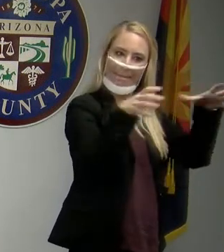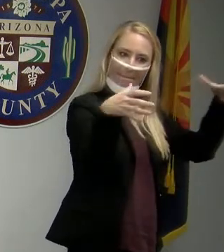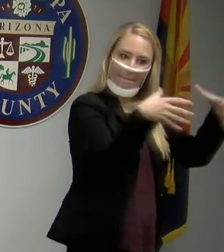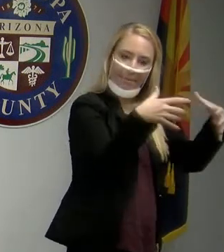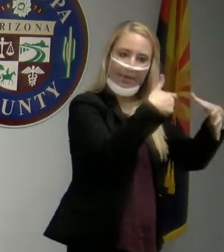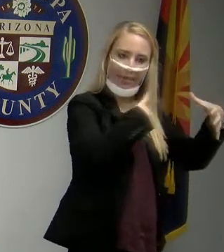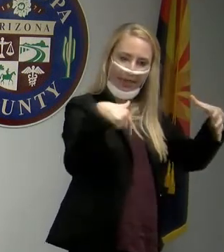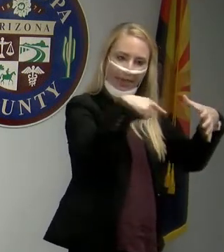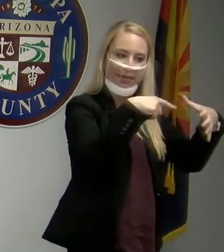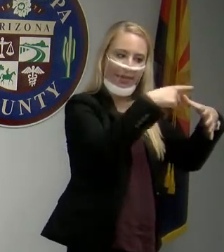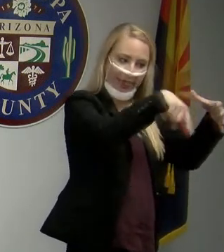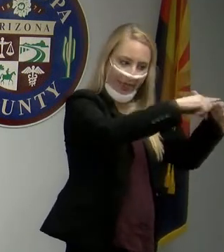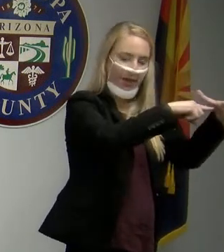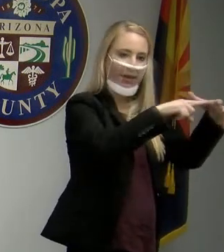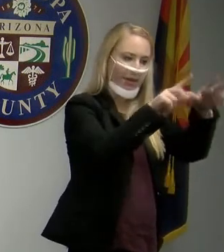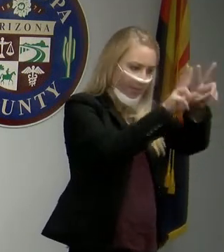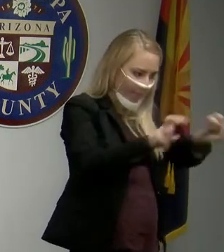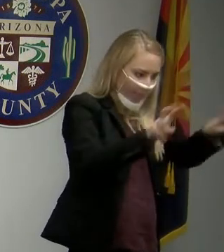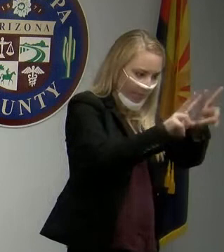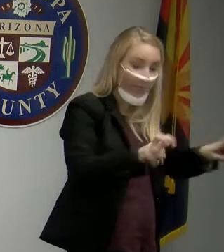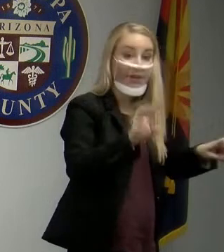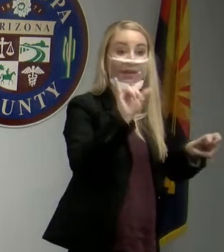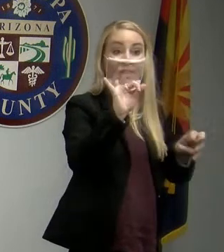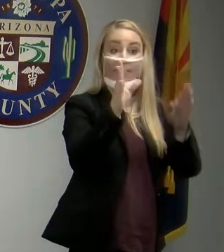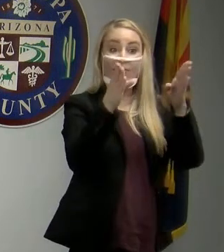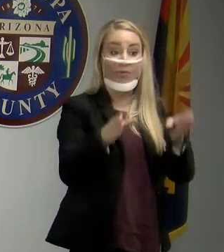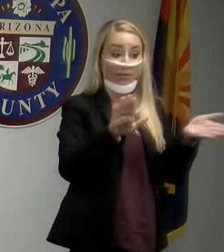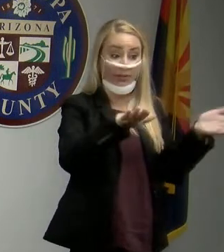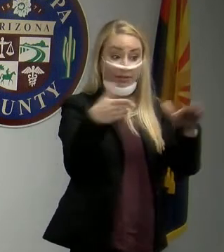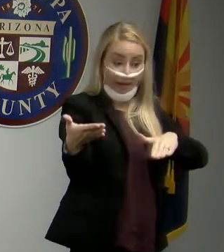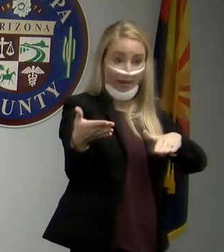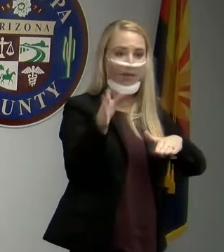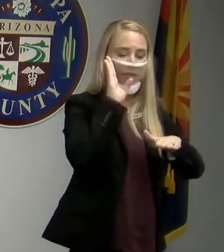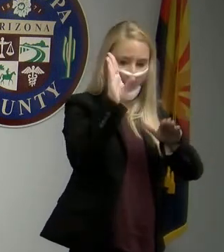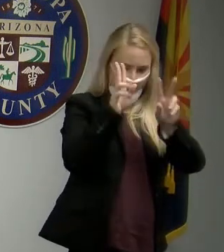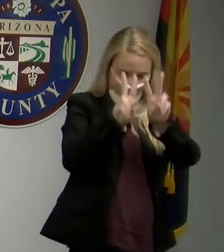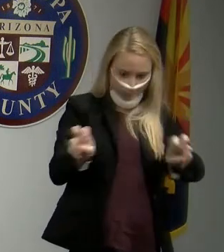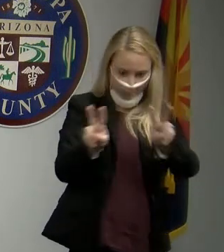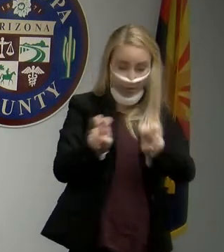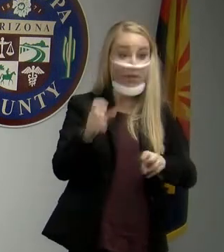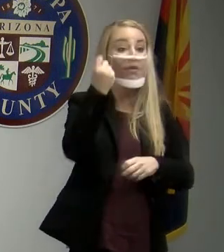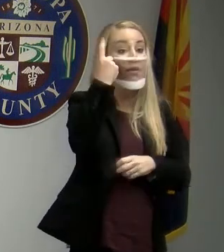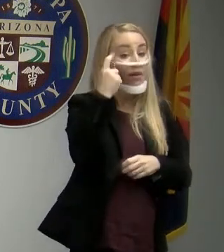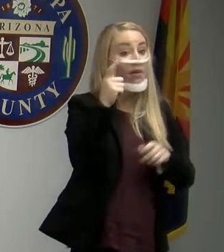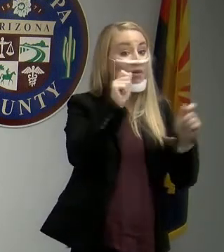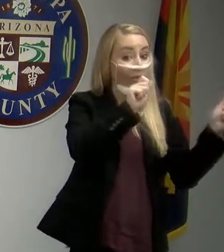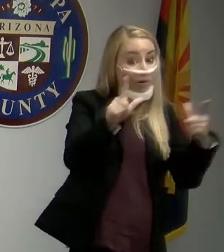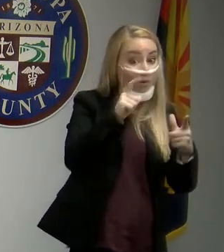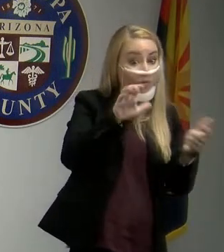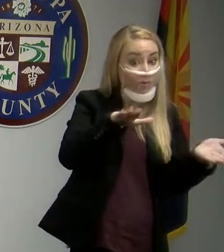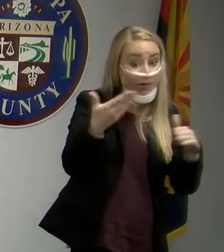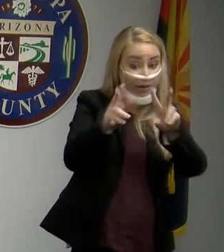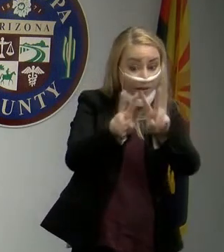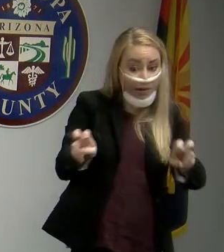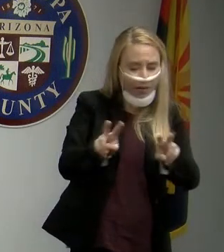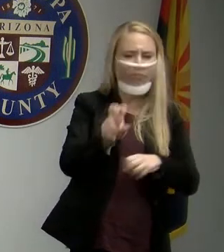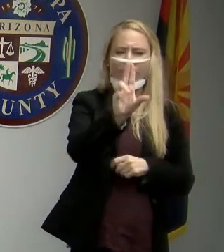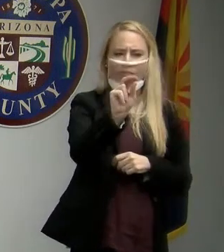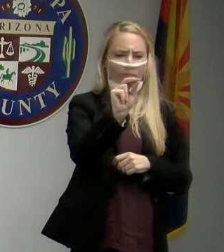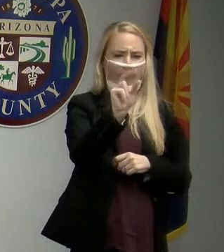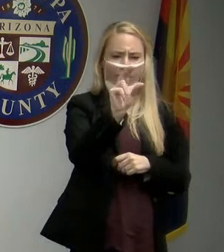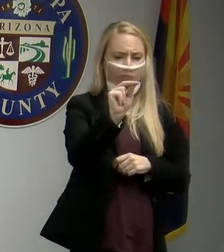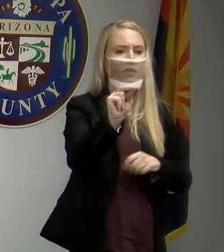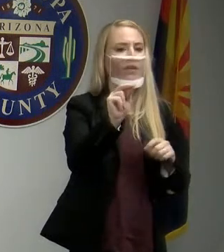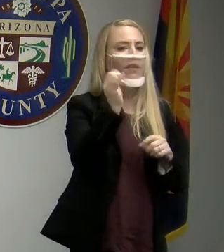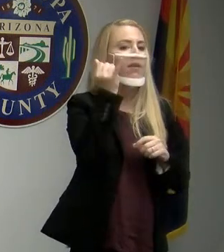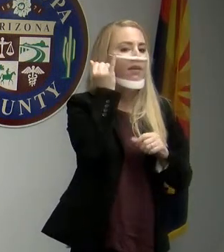science, and they study the cause of death of a number of people in our community, but not everybody in our community every single year. They perform